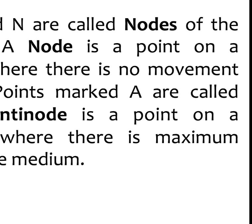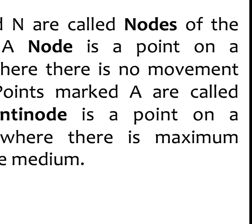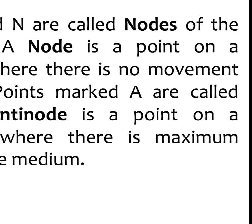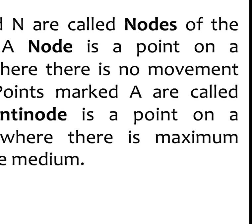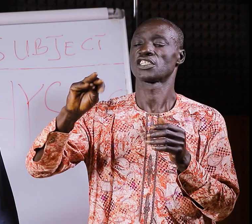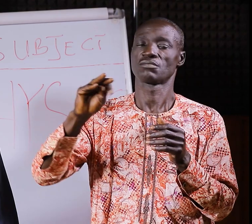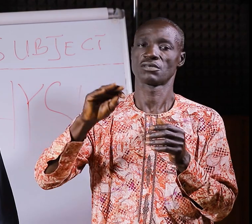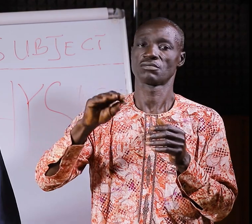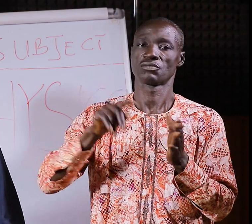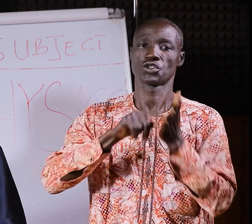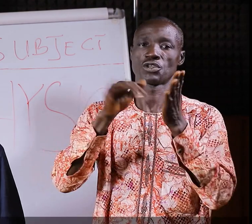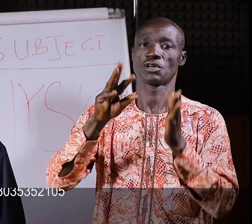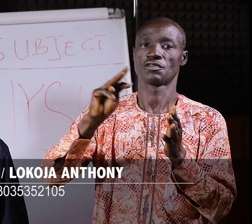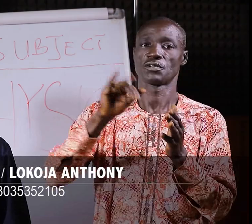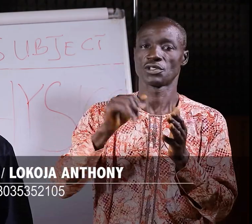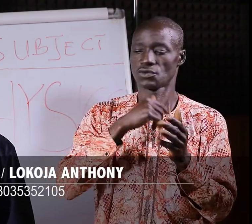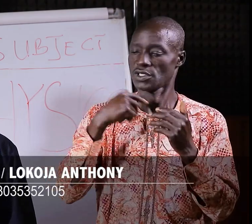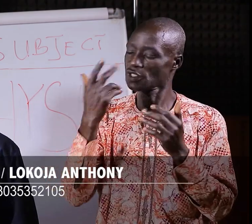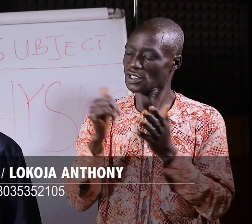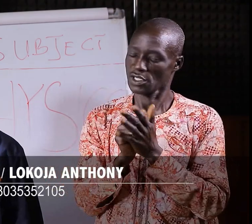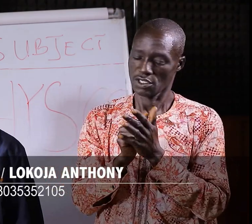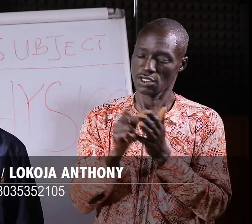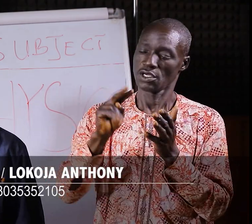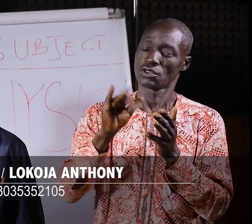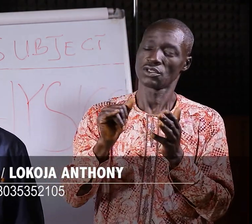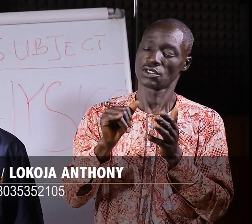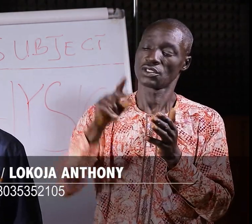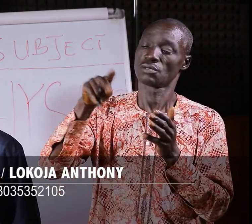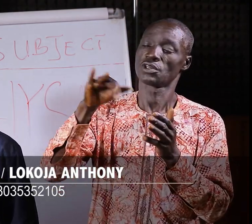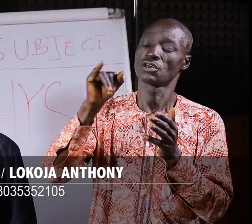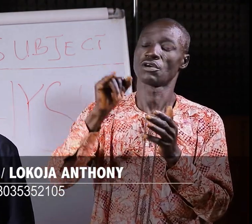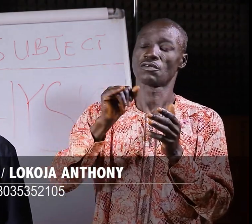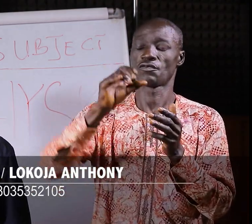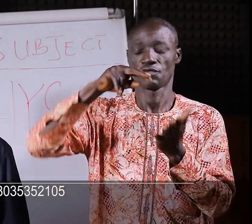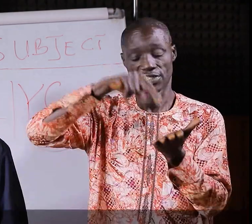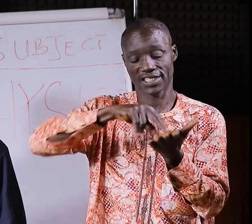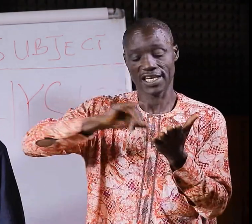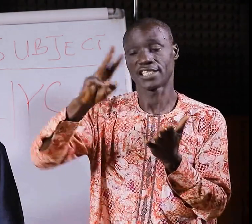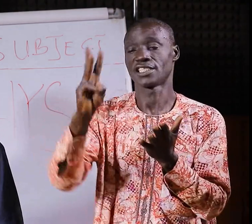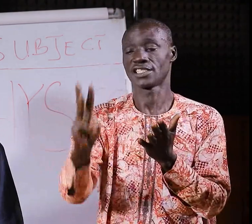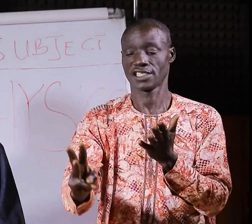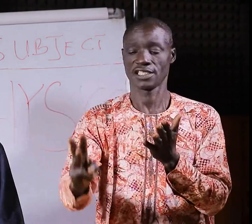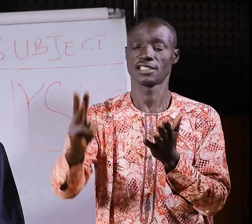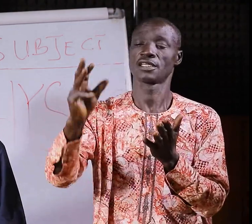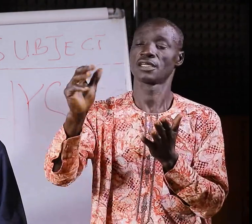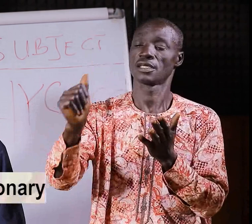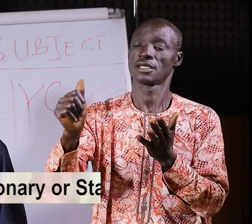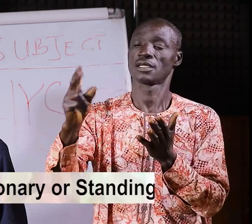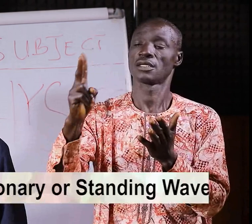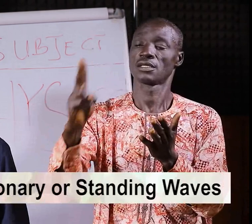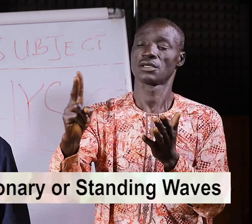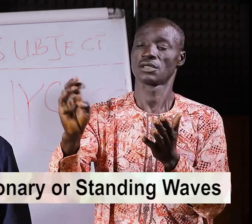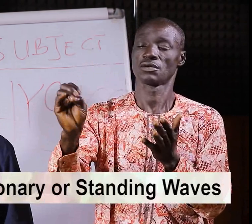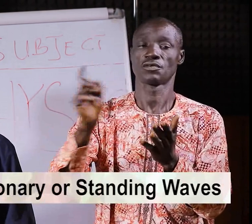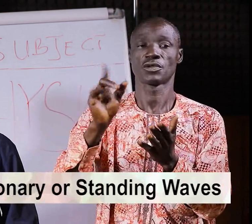medium. We can say not a point on a stationary wave where there is no displacement